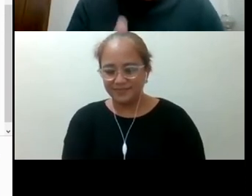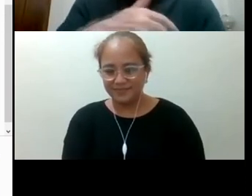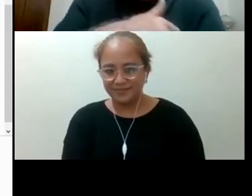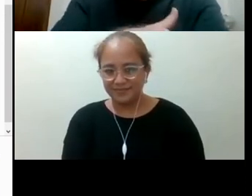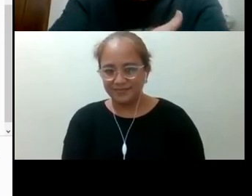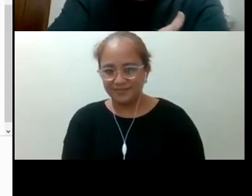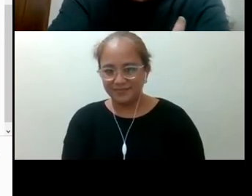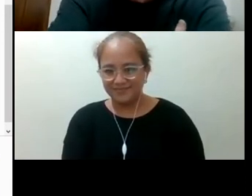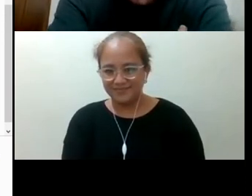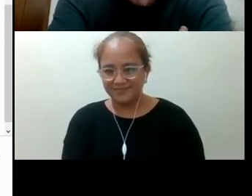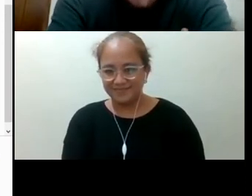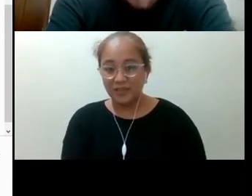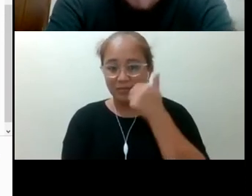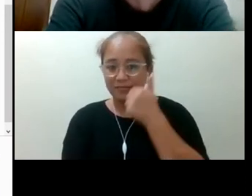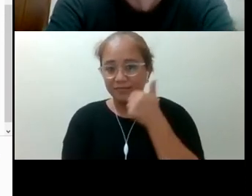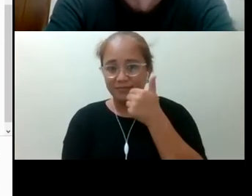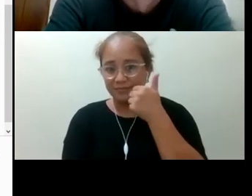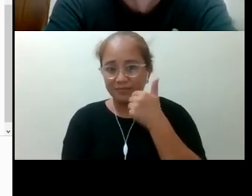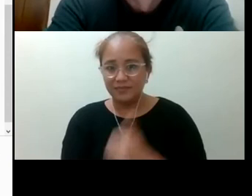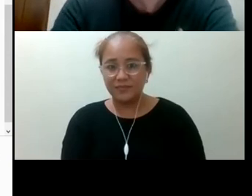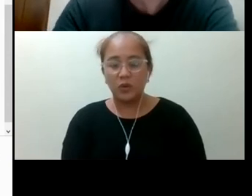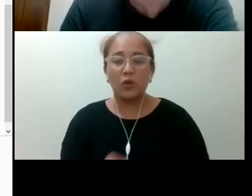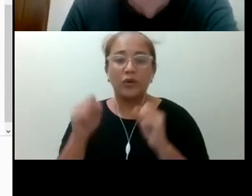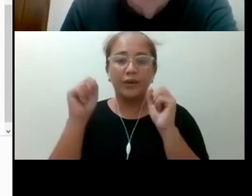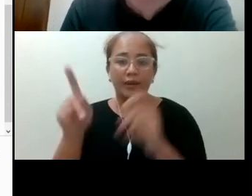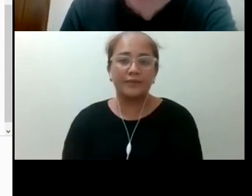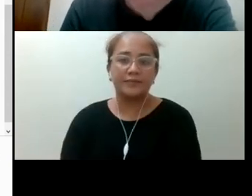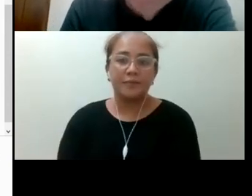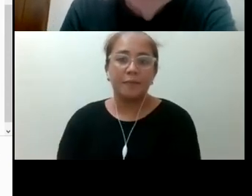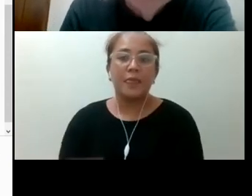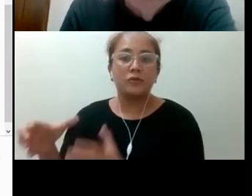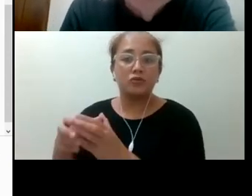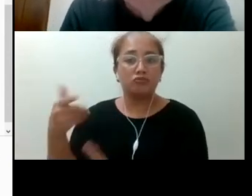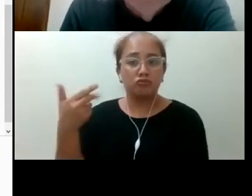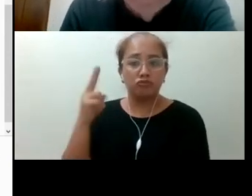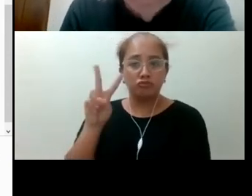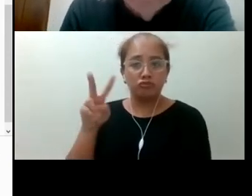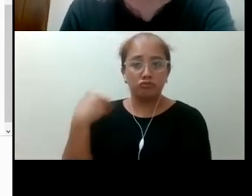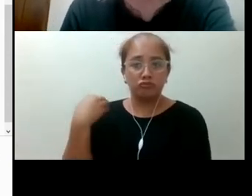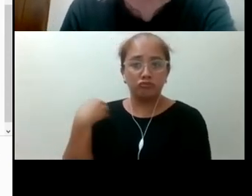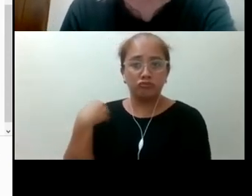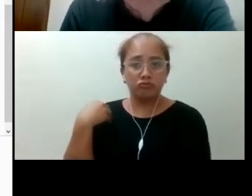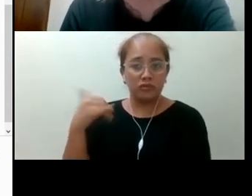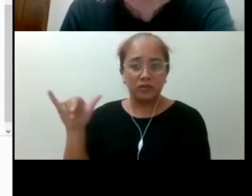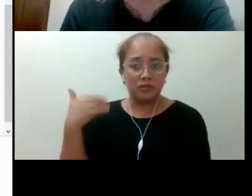Sounds good. Okay. All right. So the group 2 not back yet? Still not back?